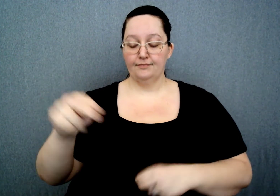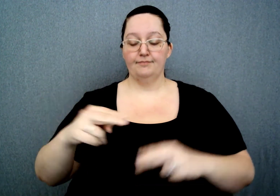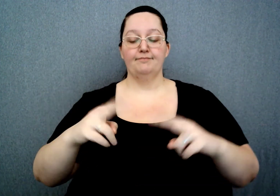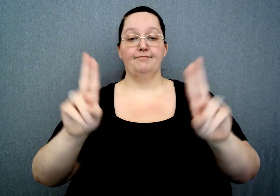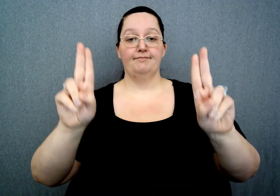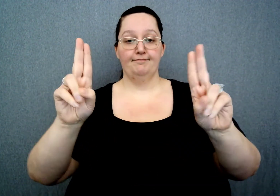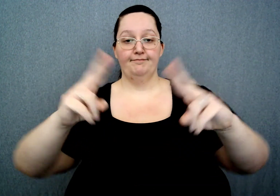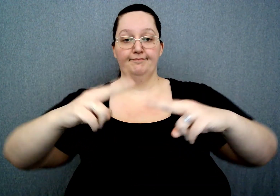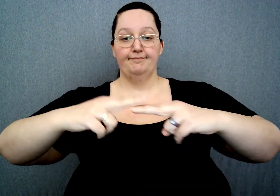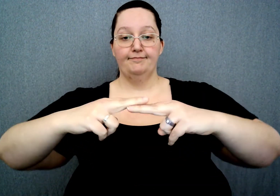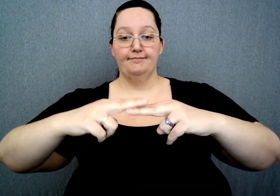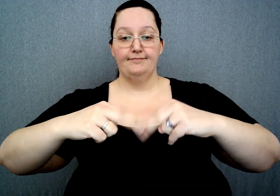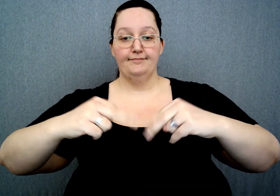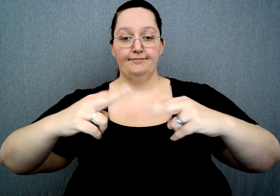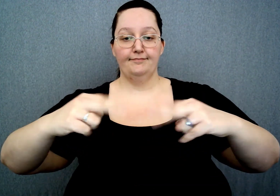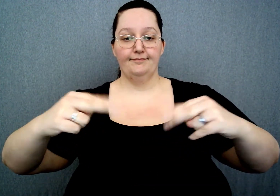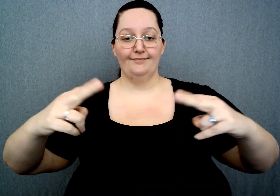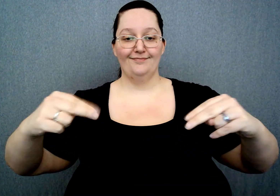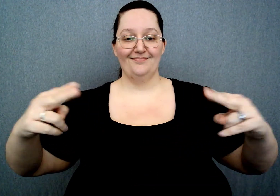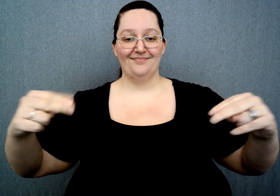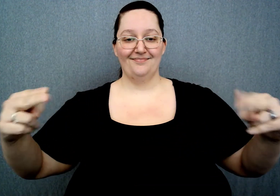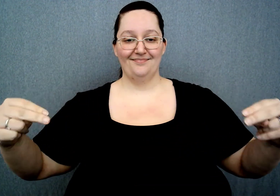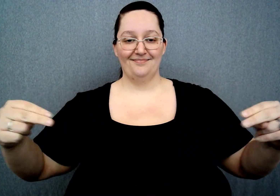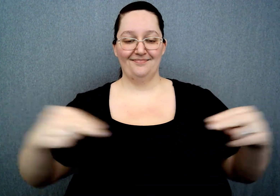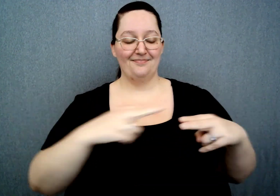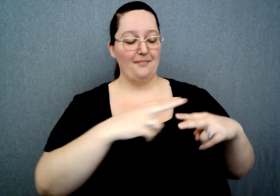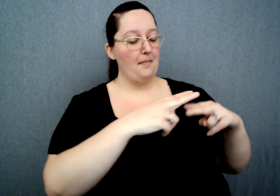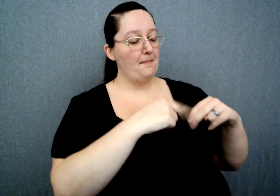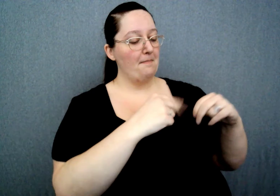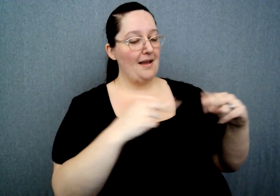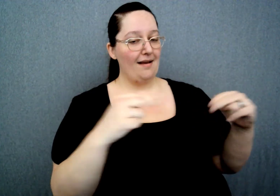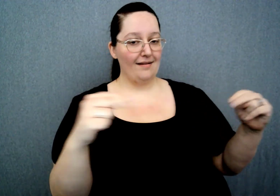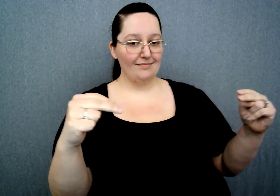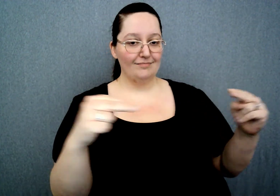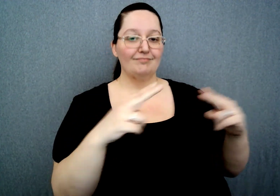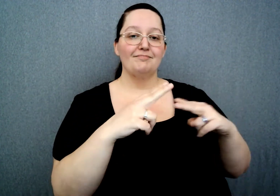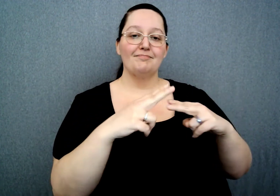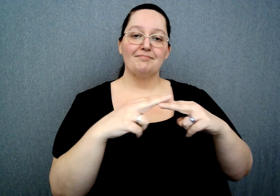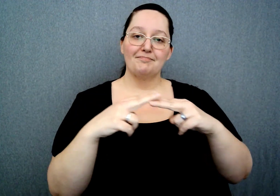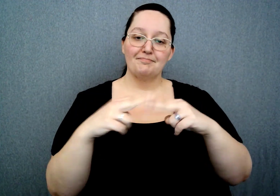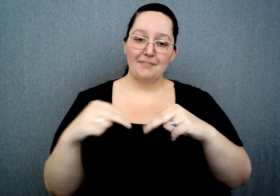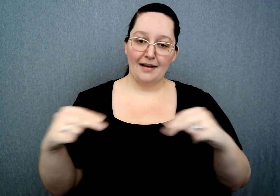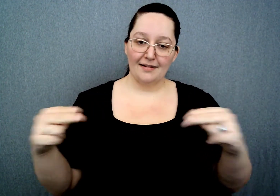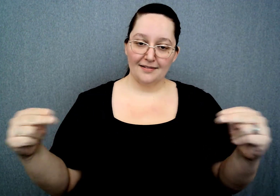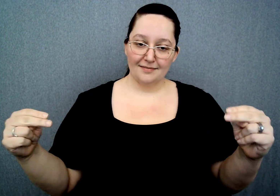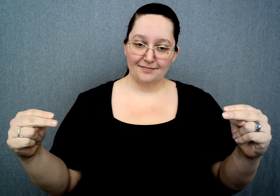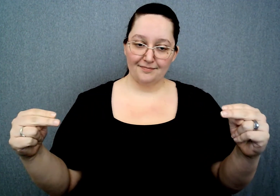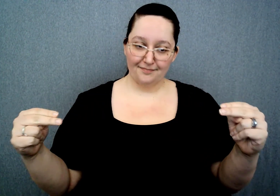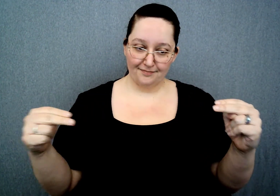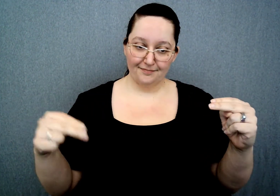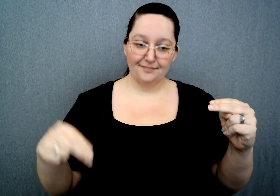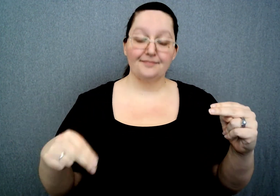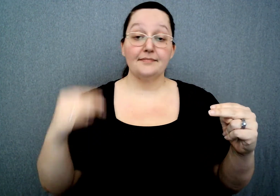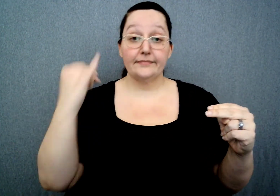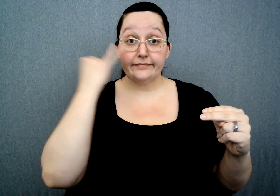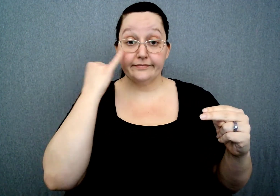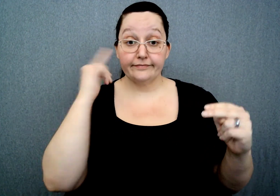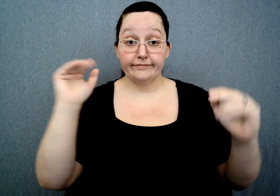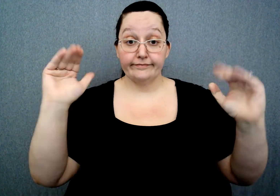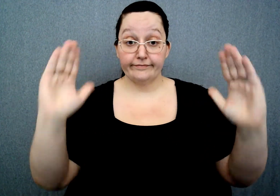Our next sign is bacon. You have 2 U's and you wiggle out, dominant on top. If you change your